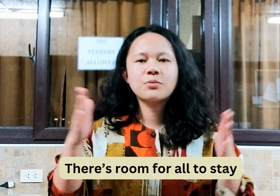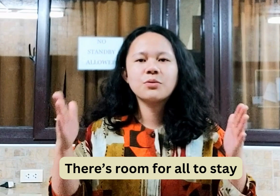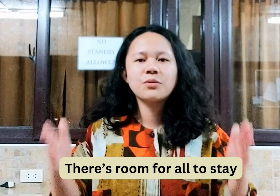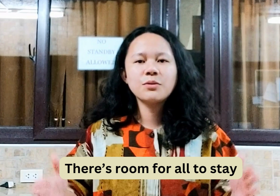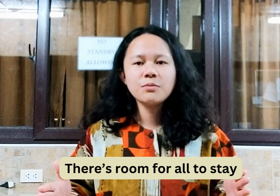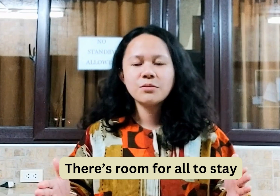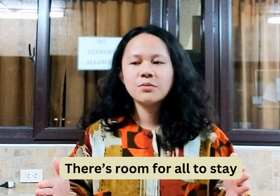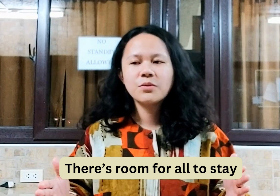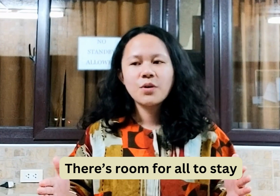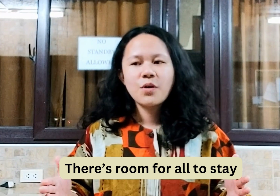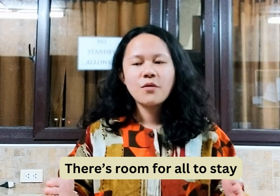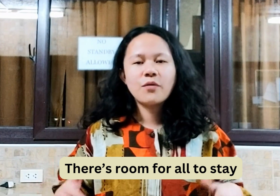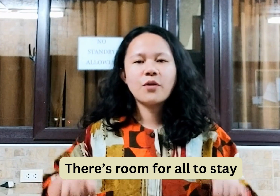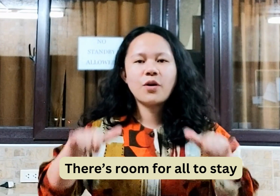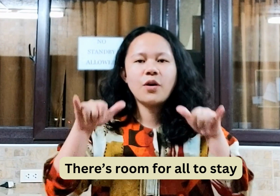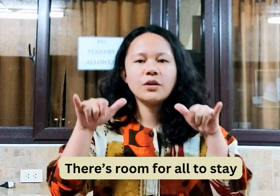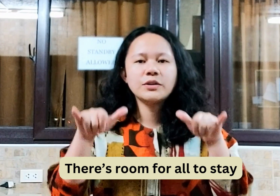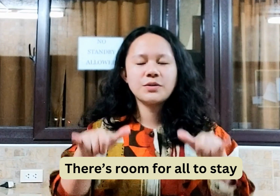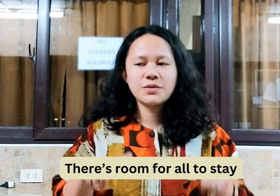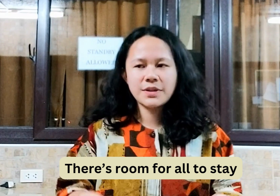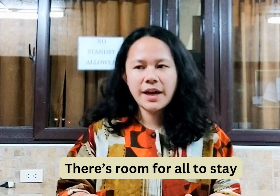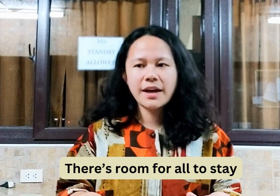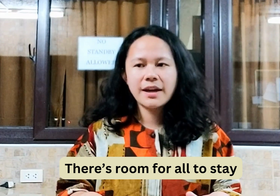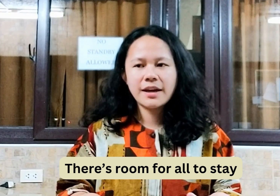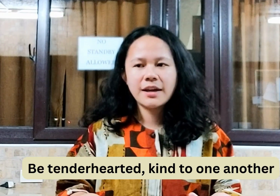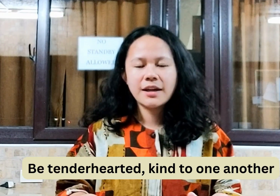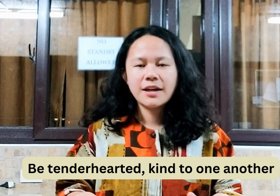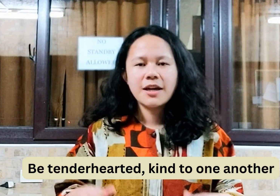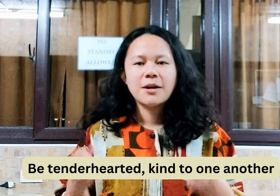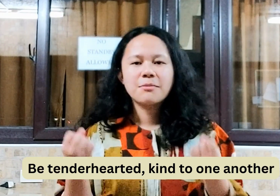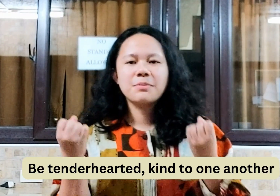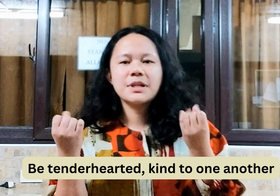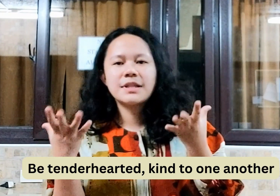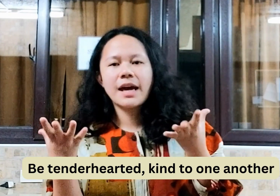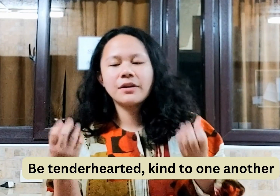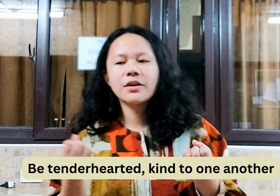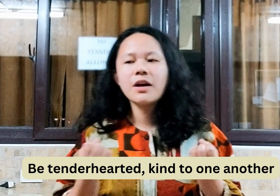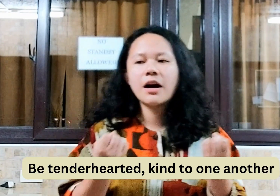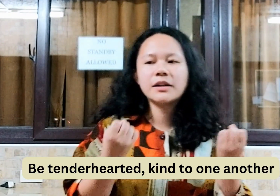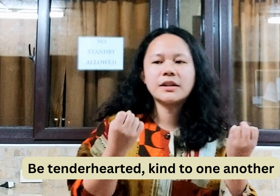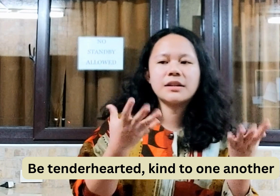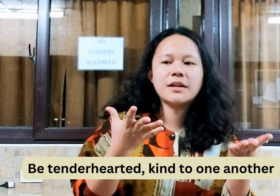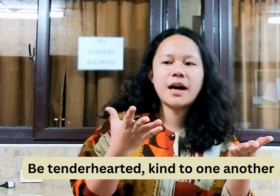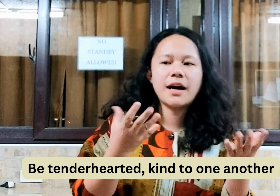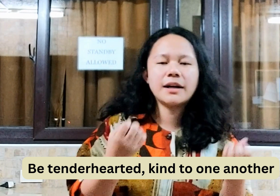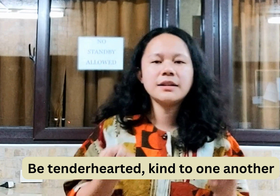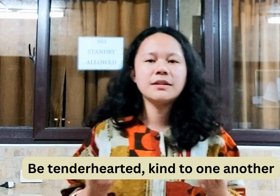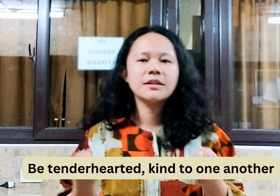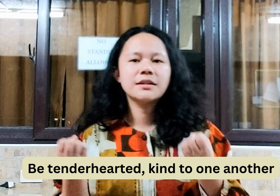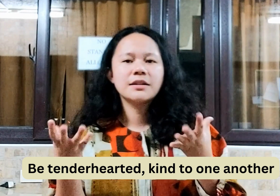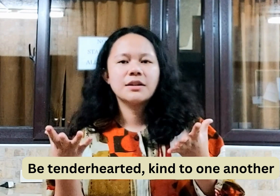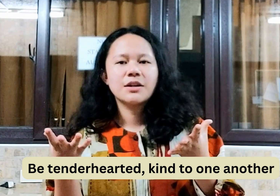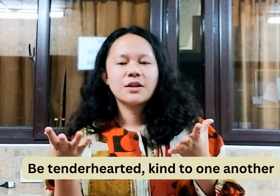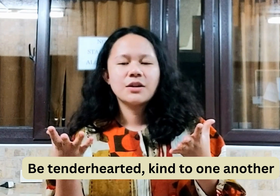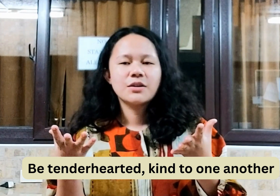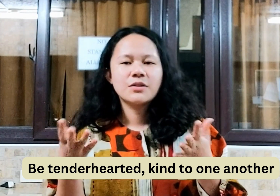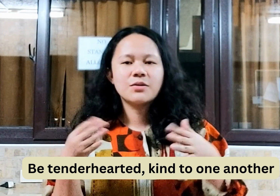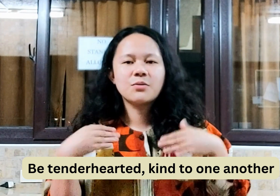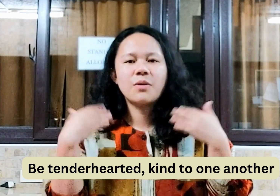room for all to stay. Be tender-hearted, kind to